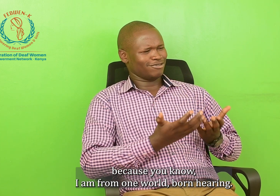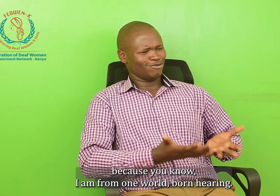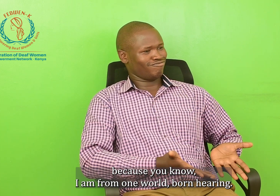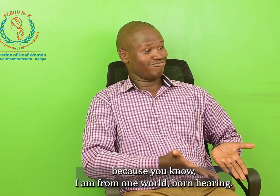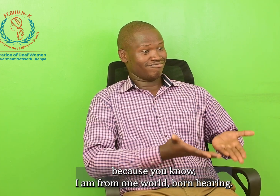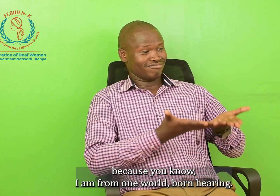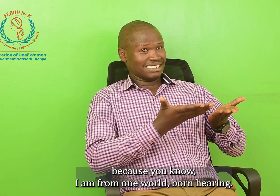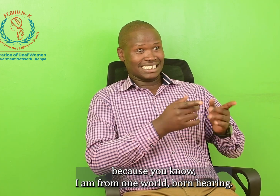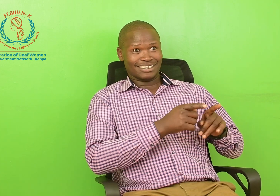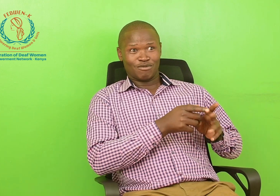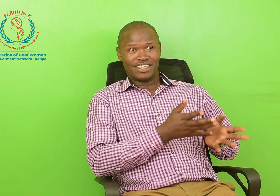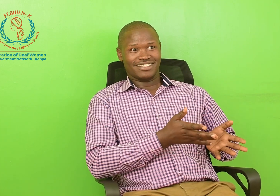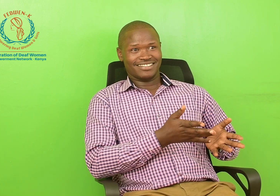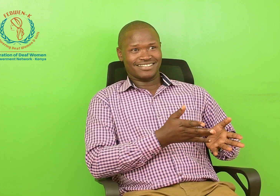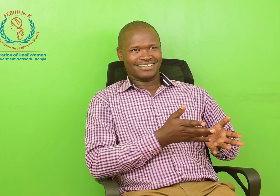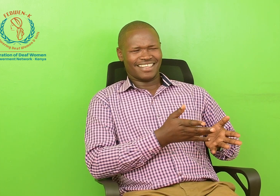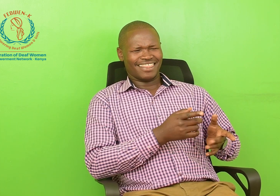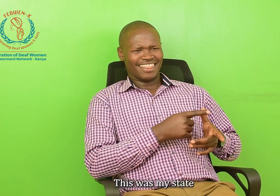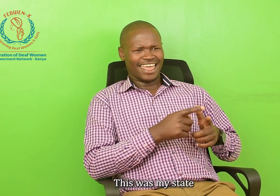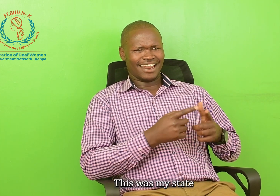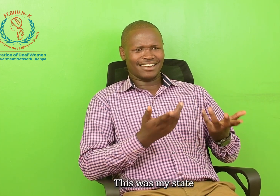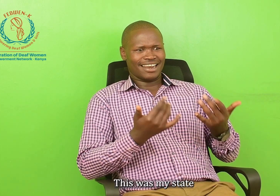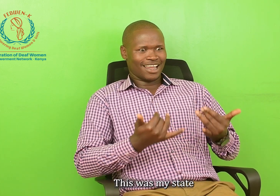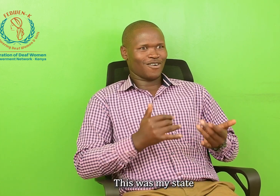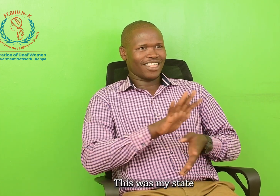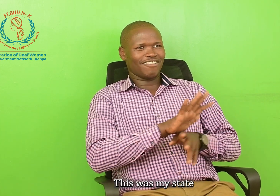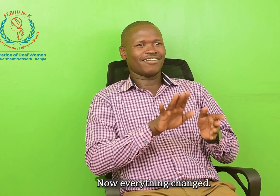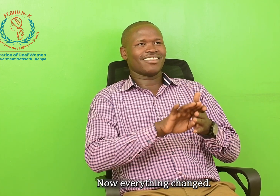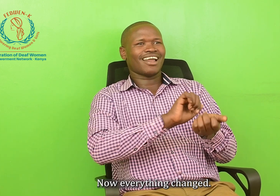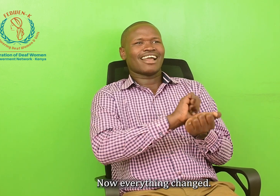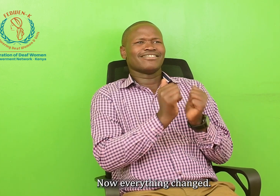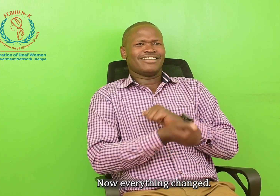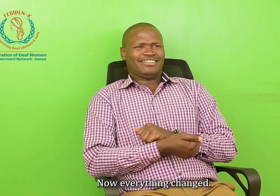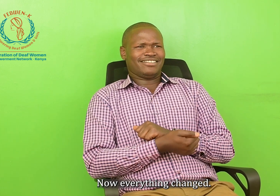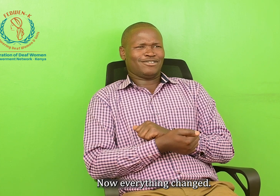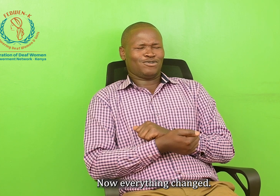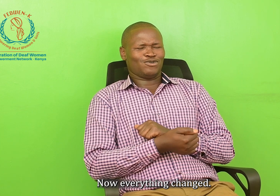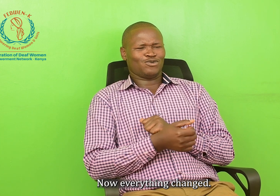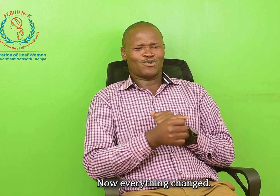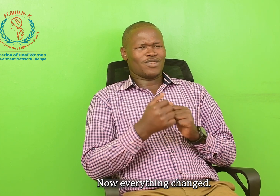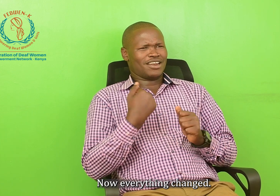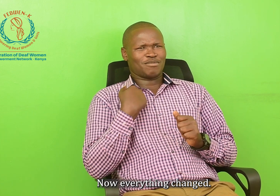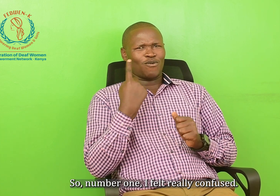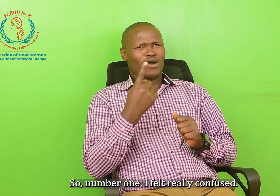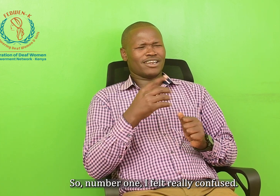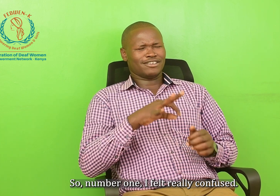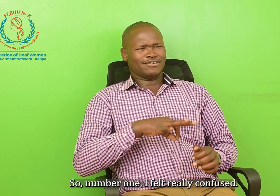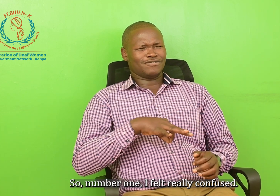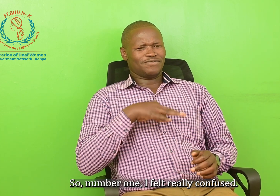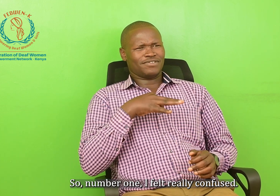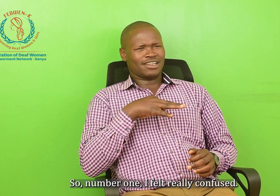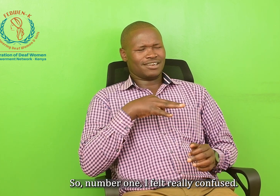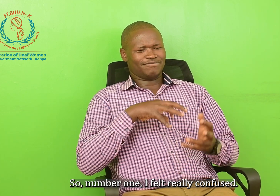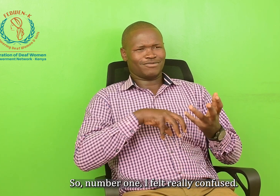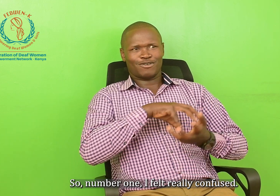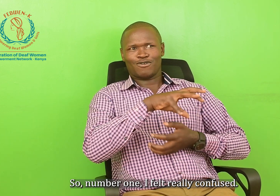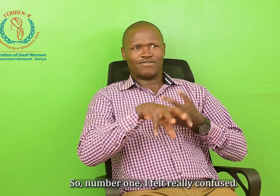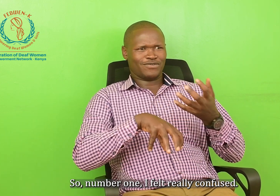born hearing. This was my state. Now everything changed. So number one, I felt